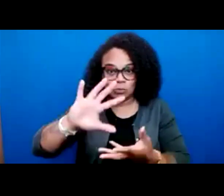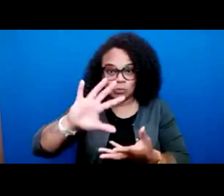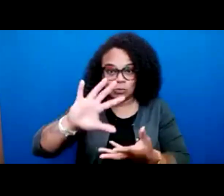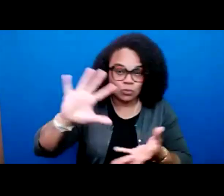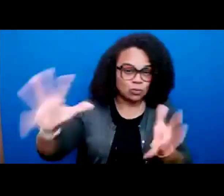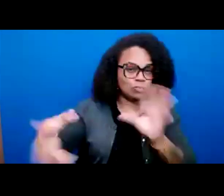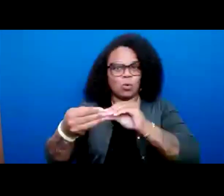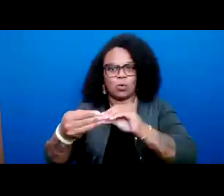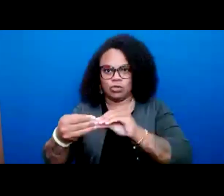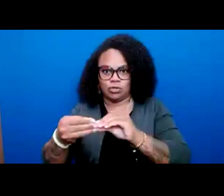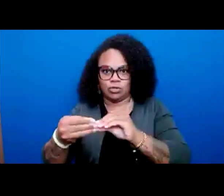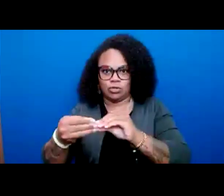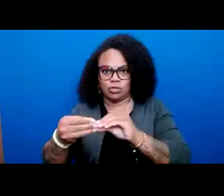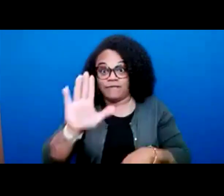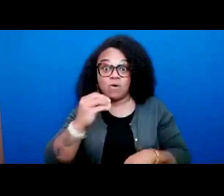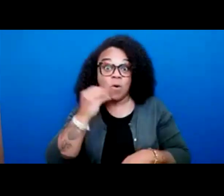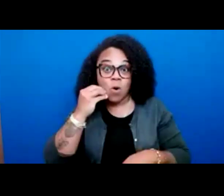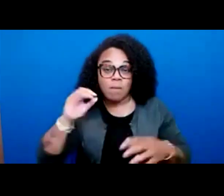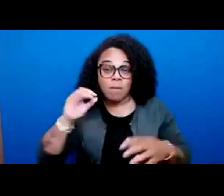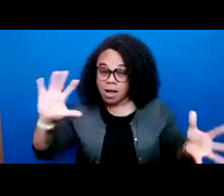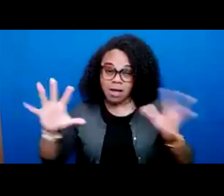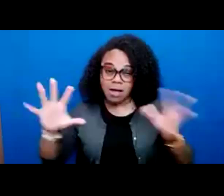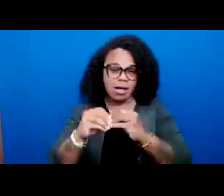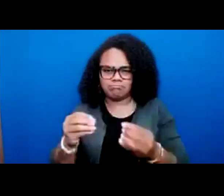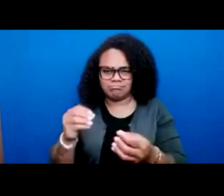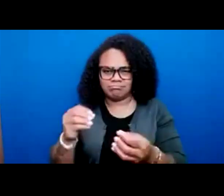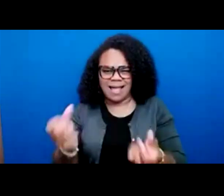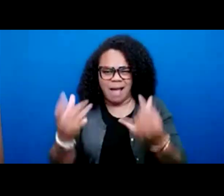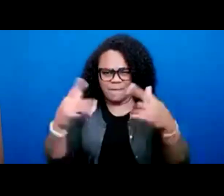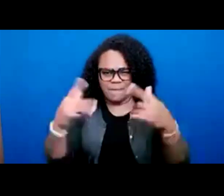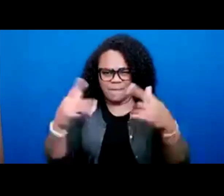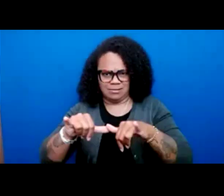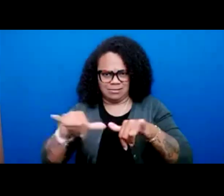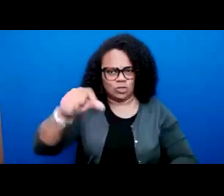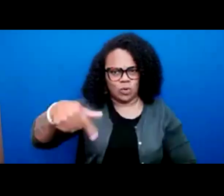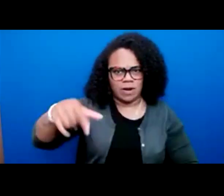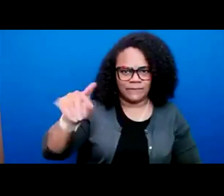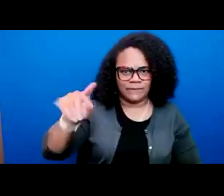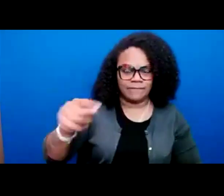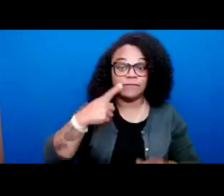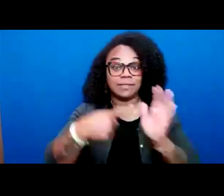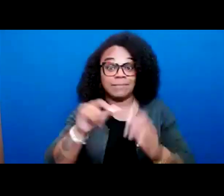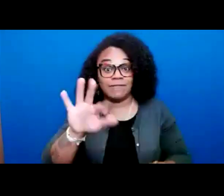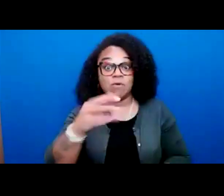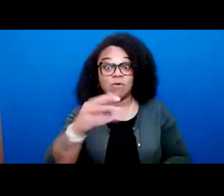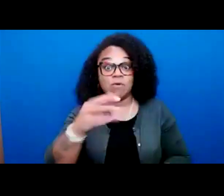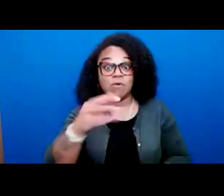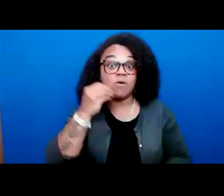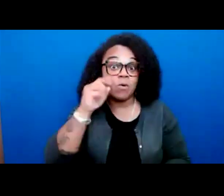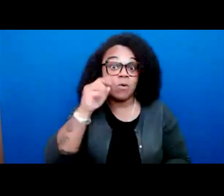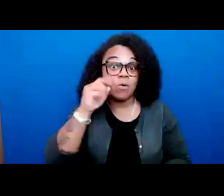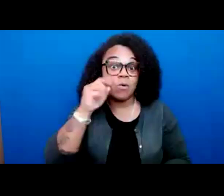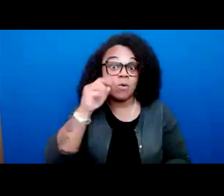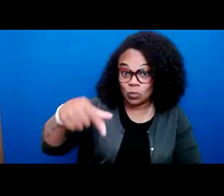the living space. So for example, if your home is 1,000 square foot total, okay, you have